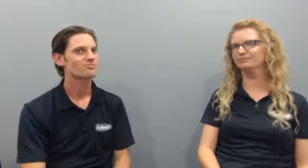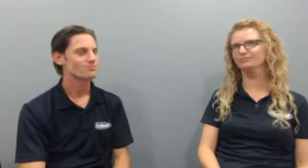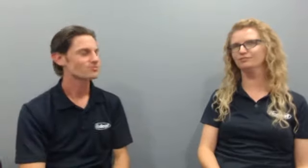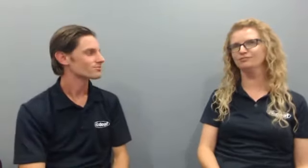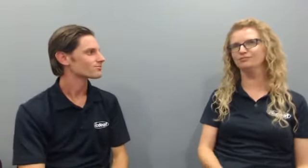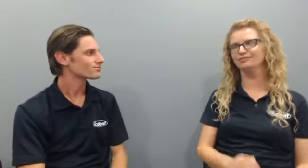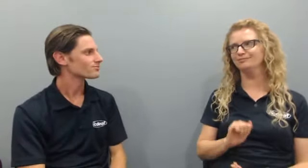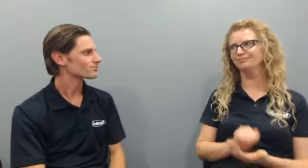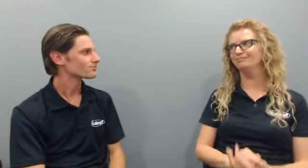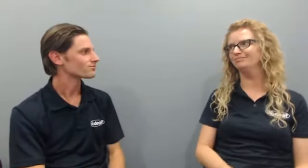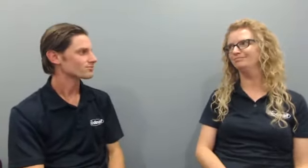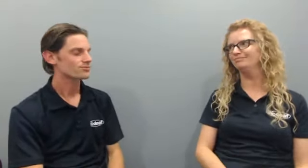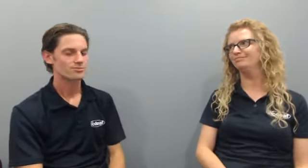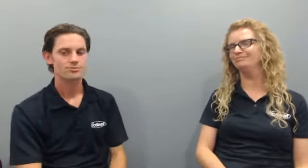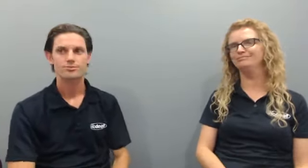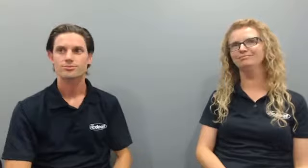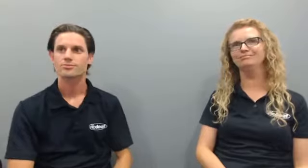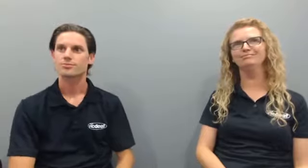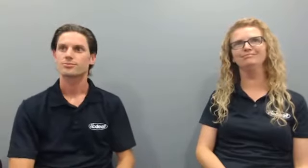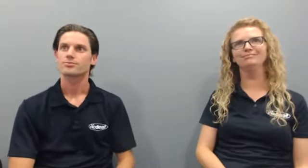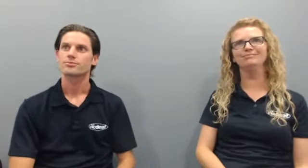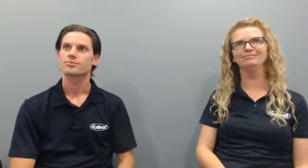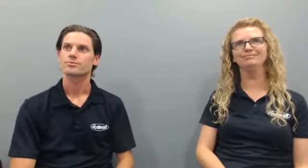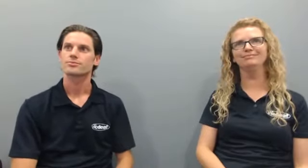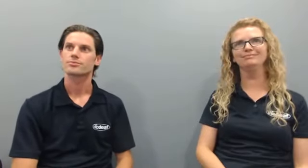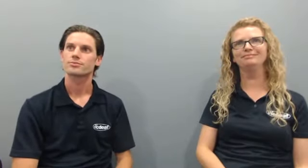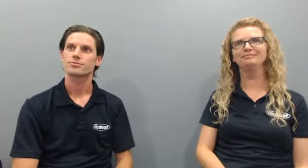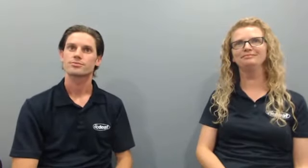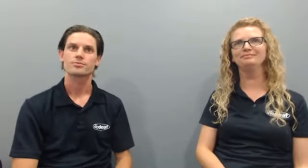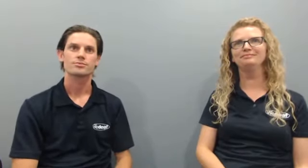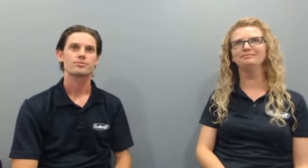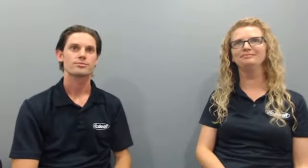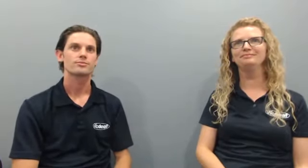information. Really explain all of that clearly to ensure they understand.